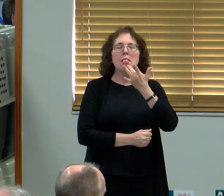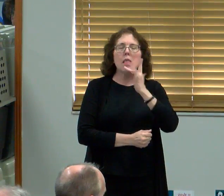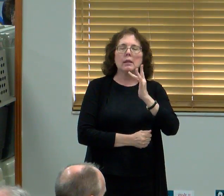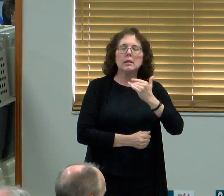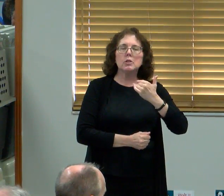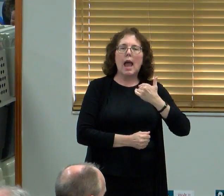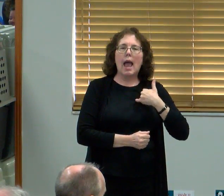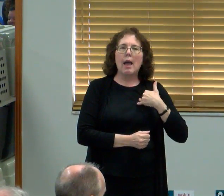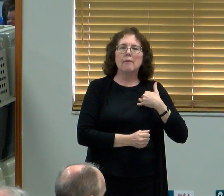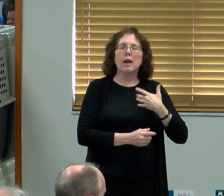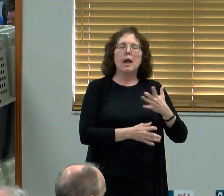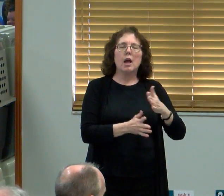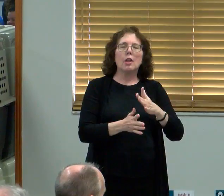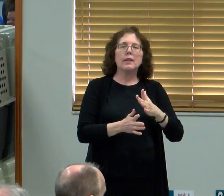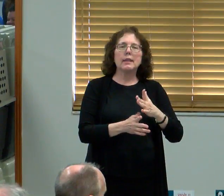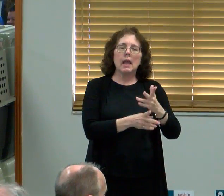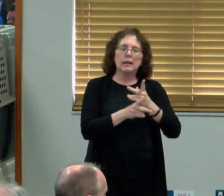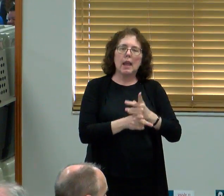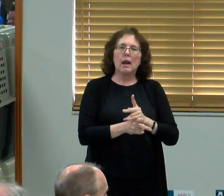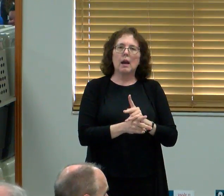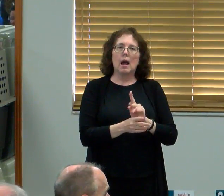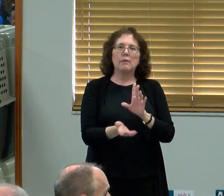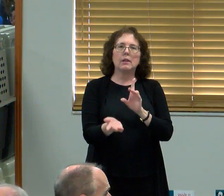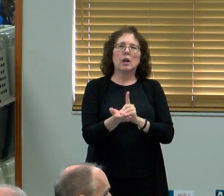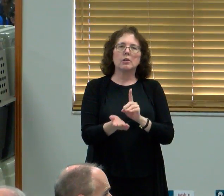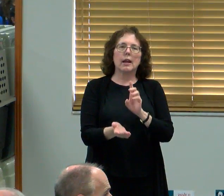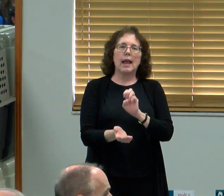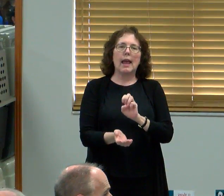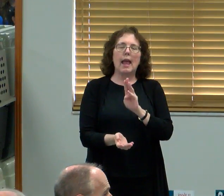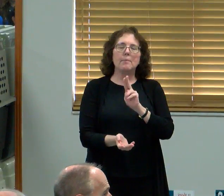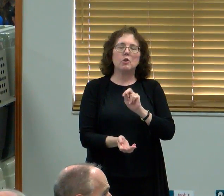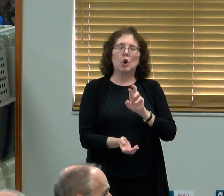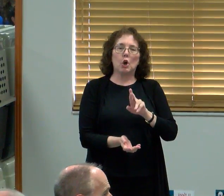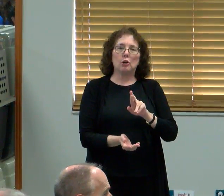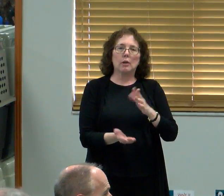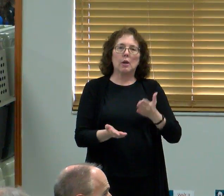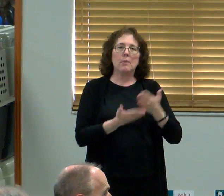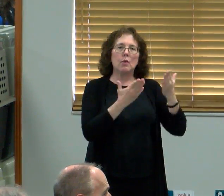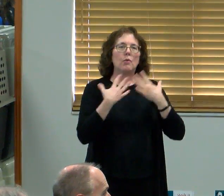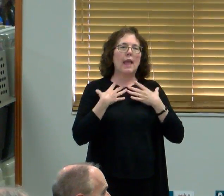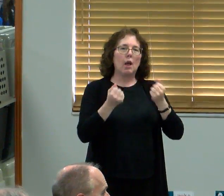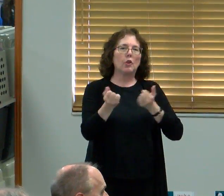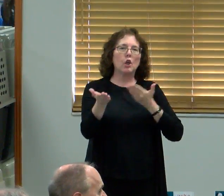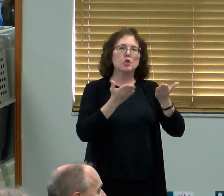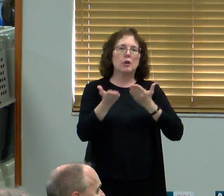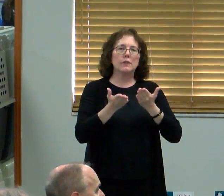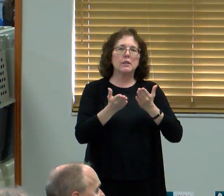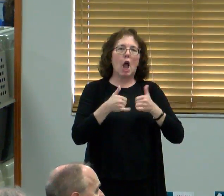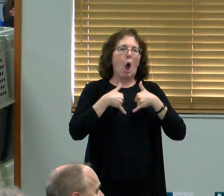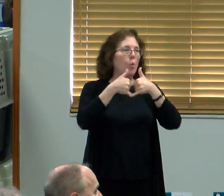Ebner. Would you please join me up here at the podium, Dr. Ebner, so I can present you with the Health Service Award?